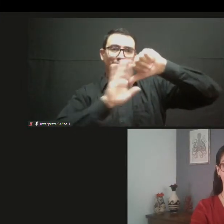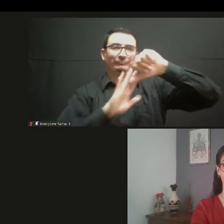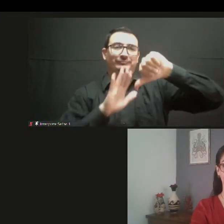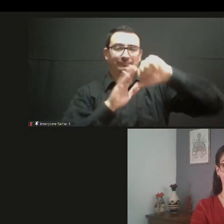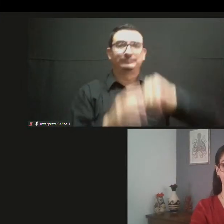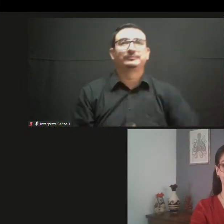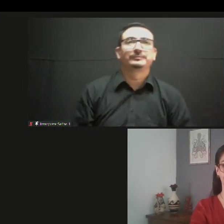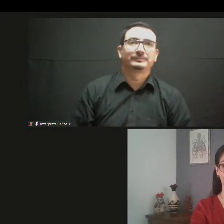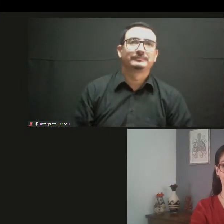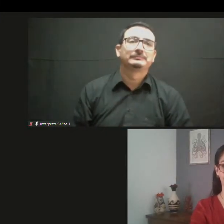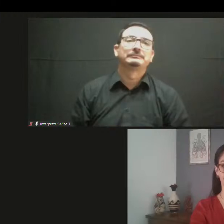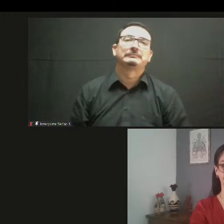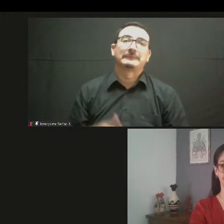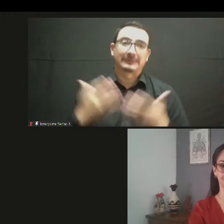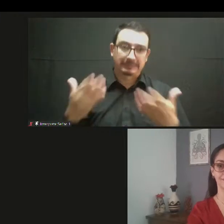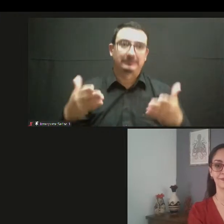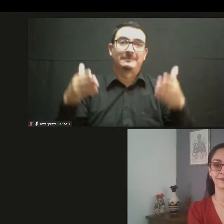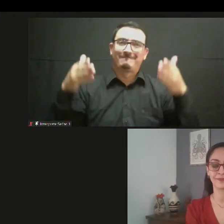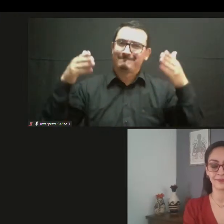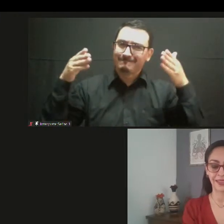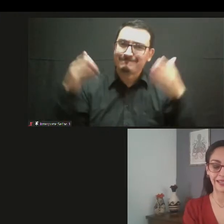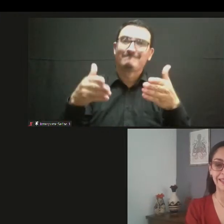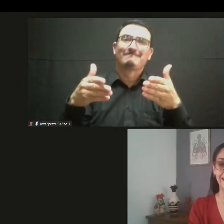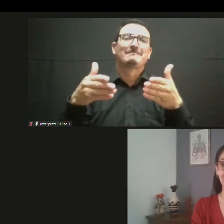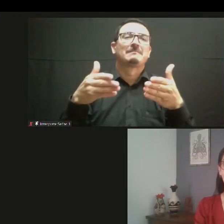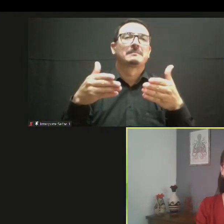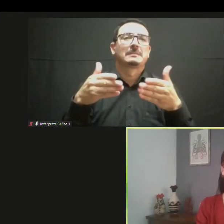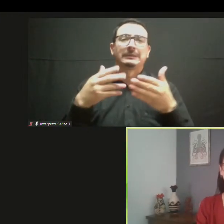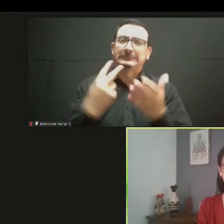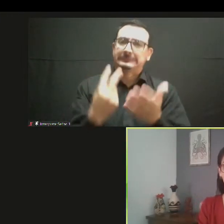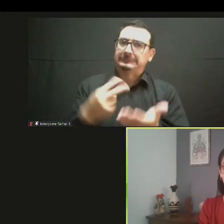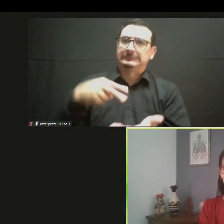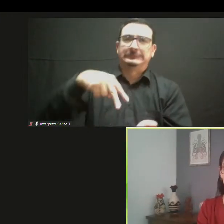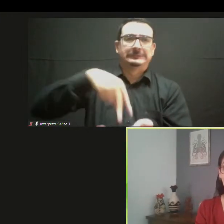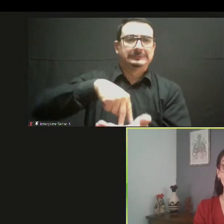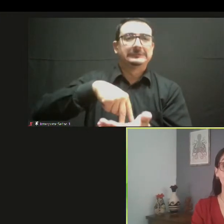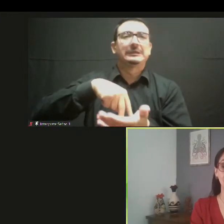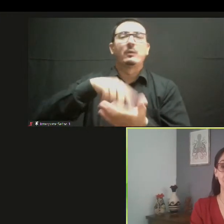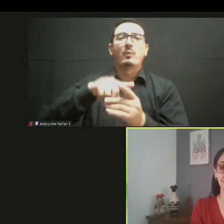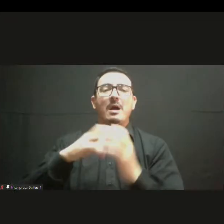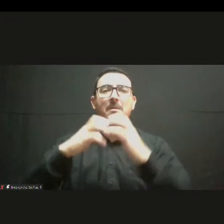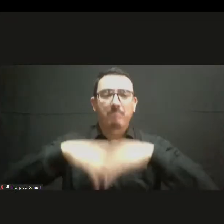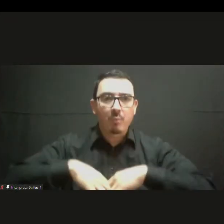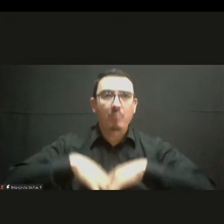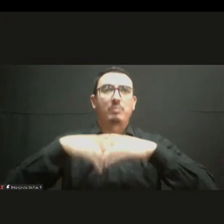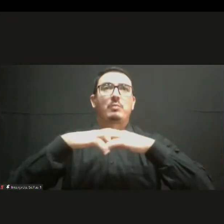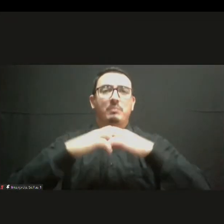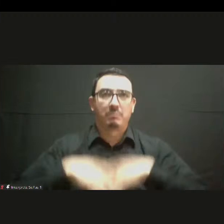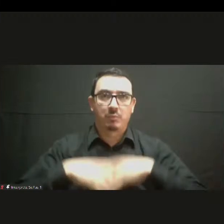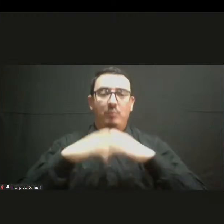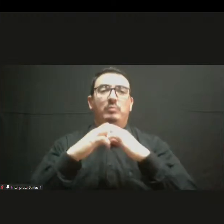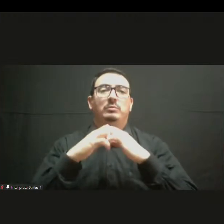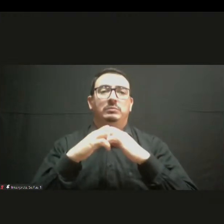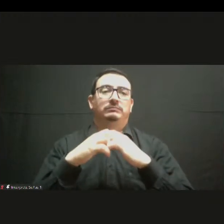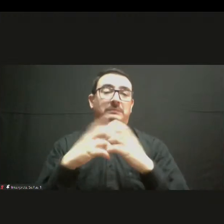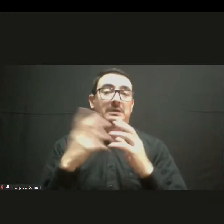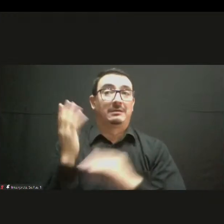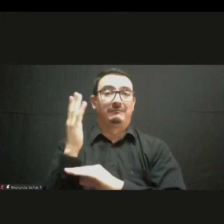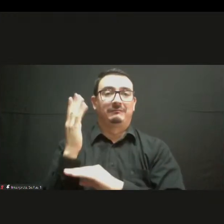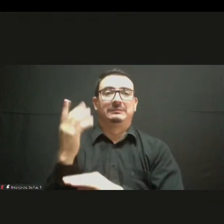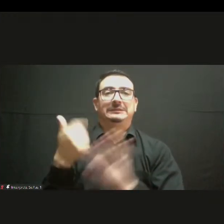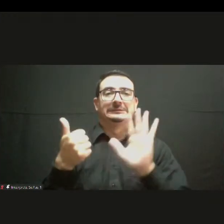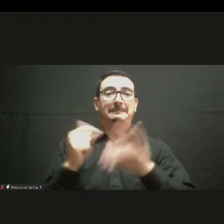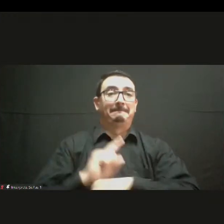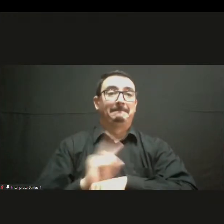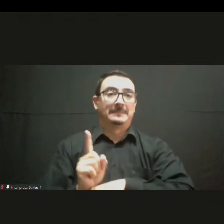go ahead for 5-6 minutes. Thank you, Nano. Thank you for the invitation, and I think the issues addressed